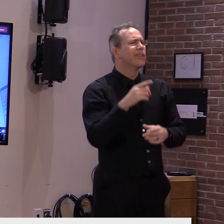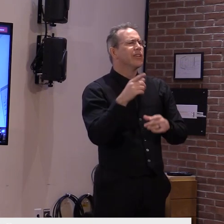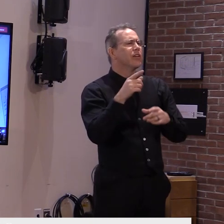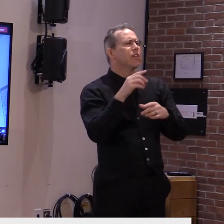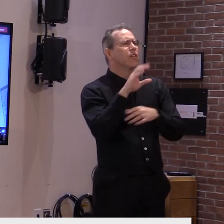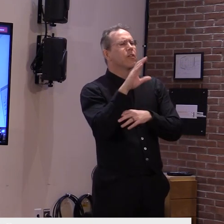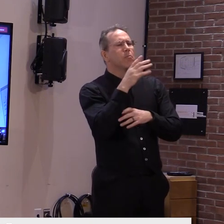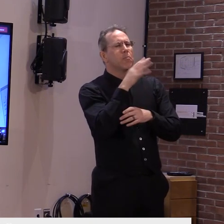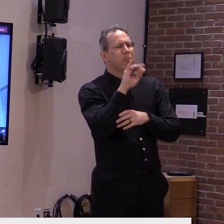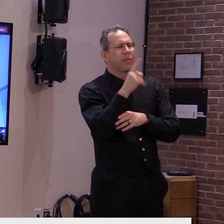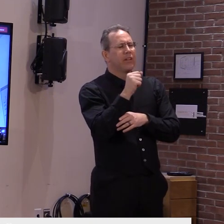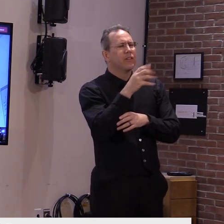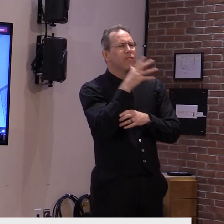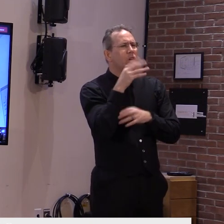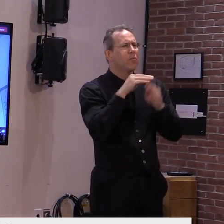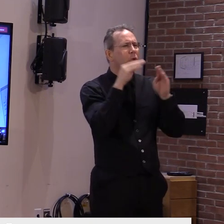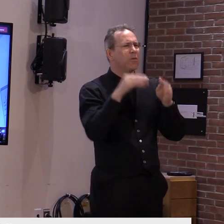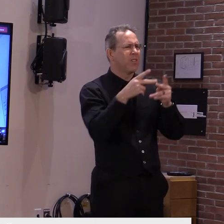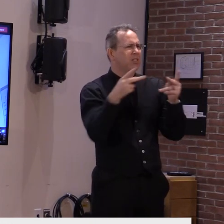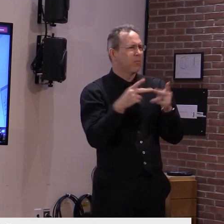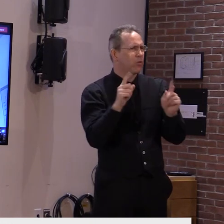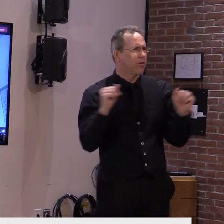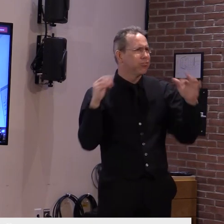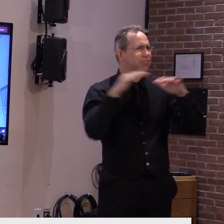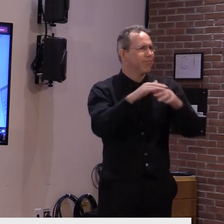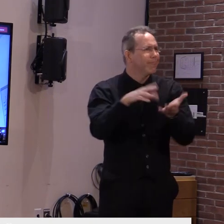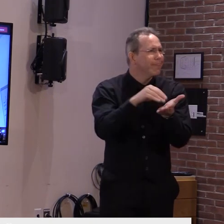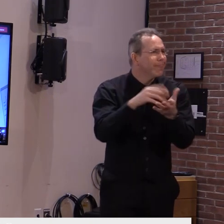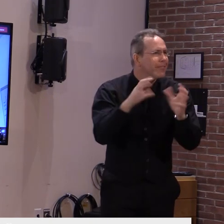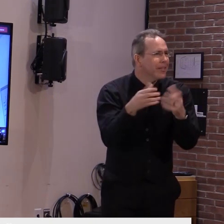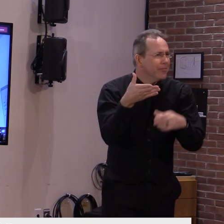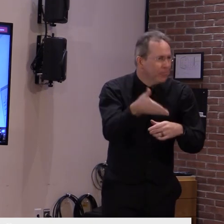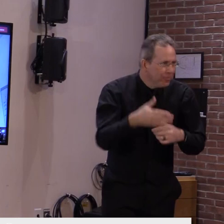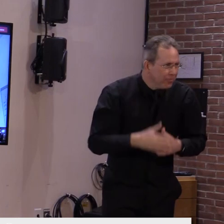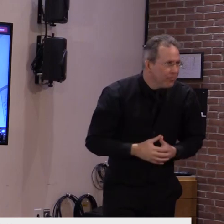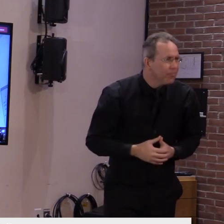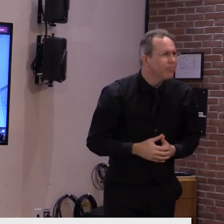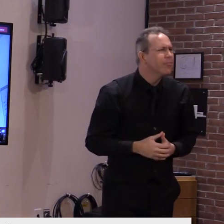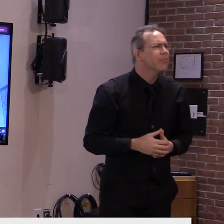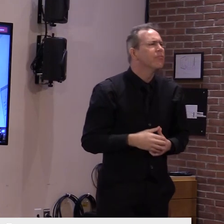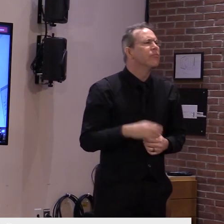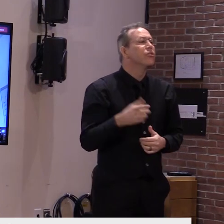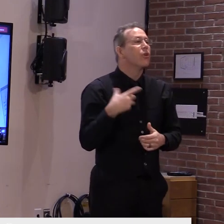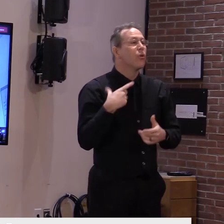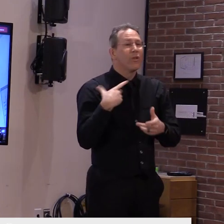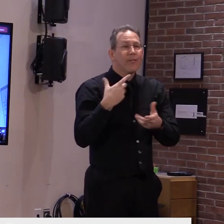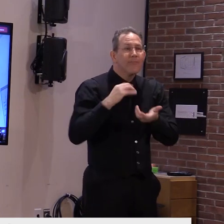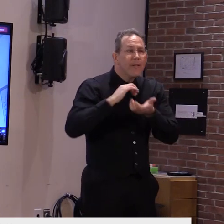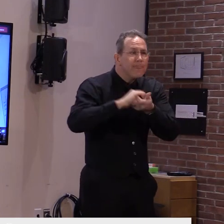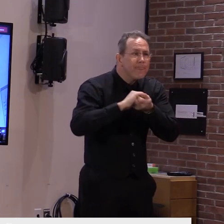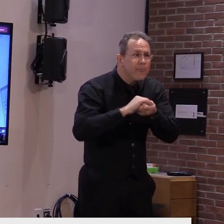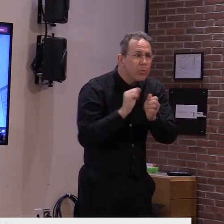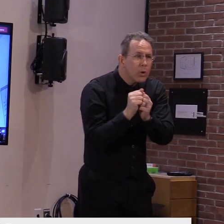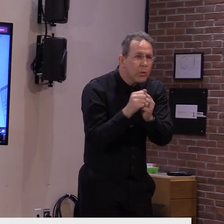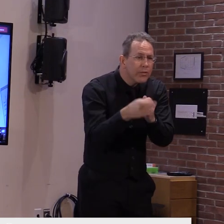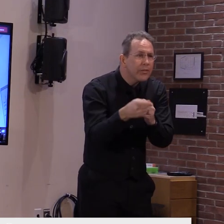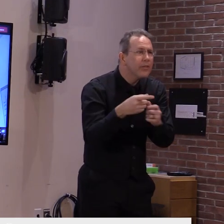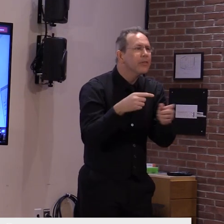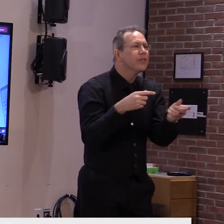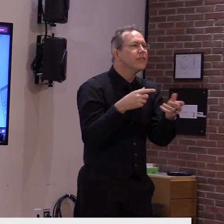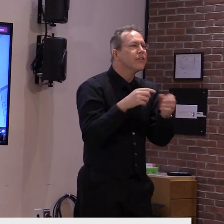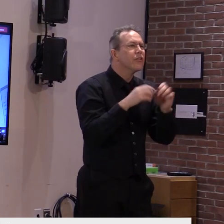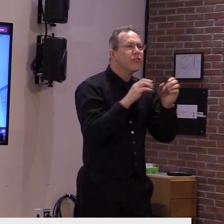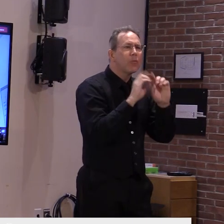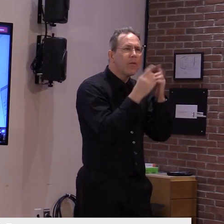work. I thought I would expand a bit on thinking about this relationship between recovery work and education versus our goal of more